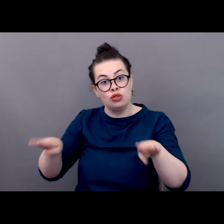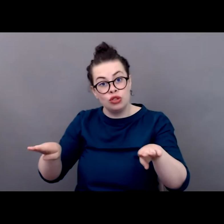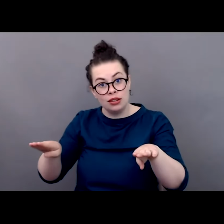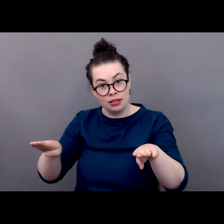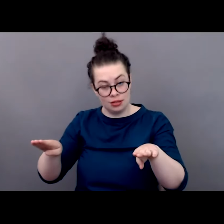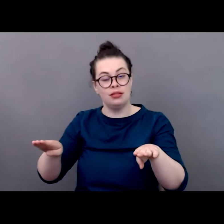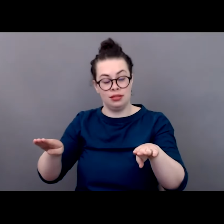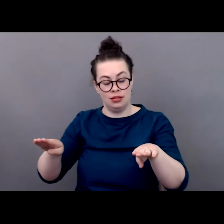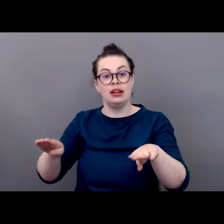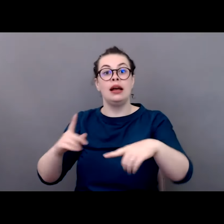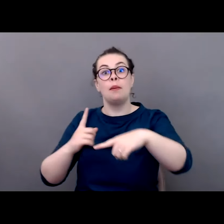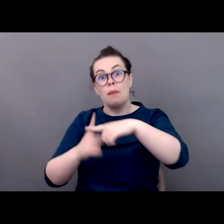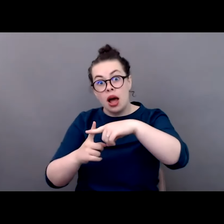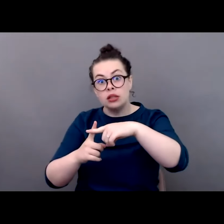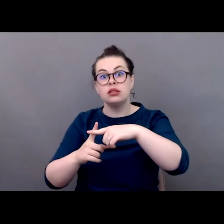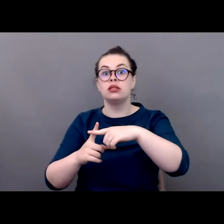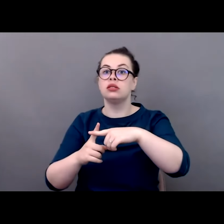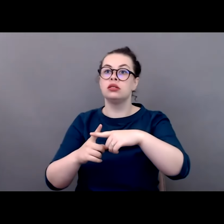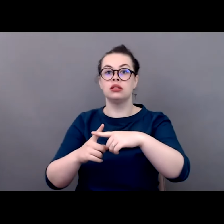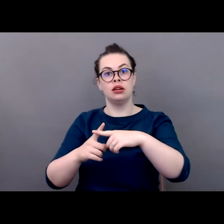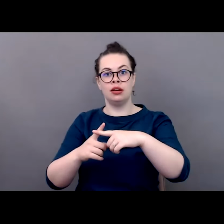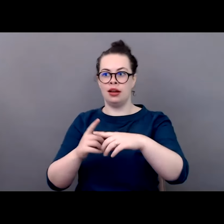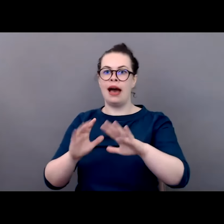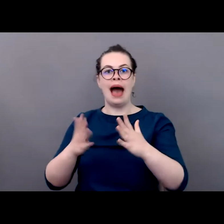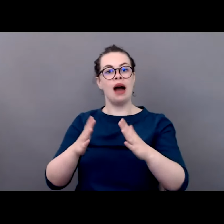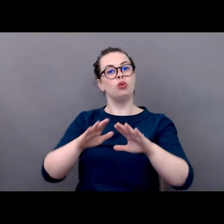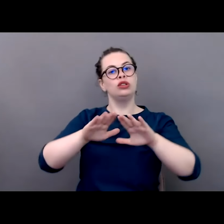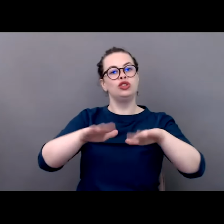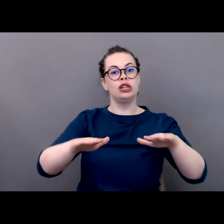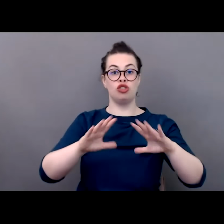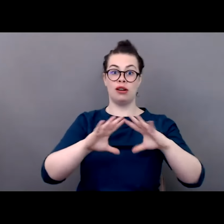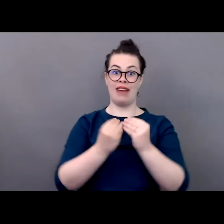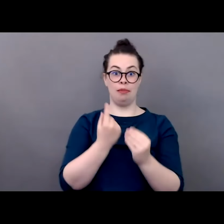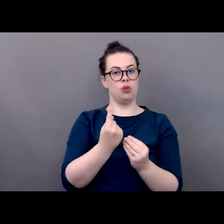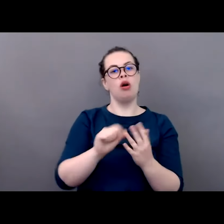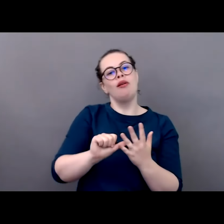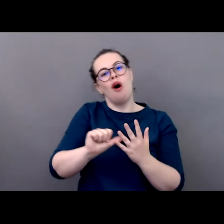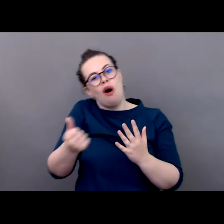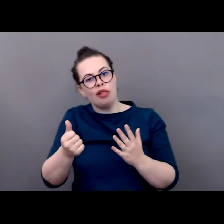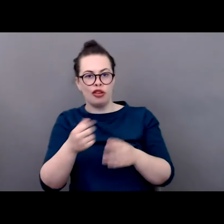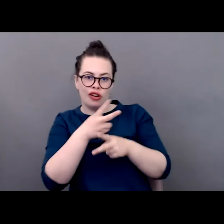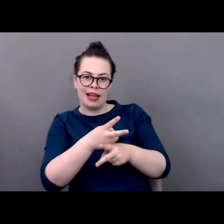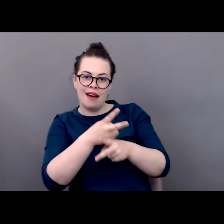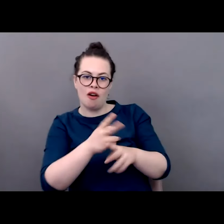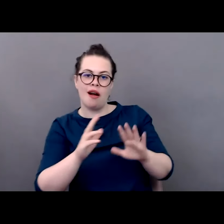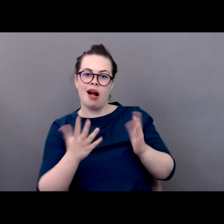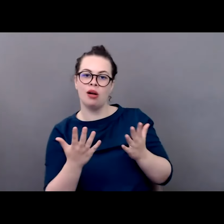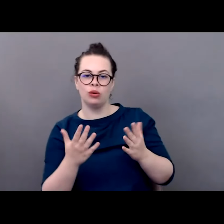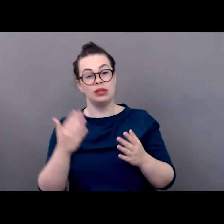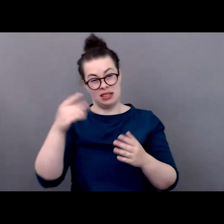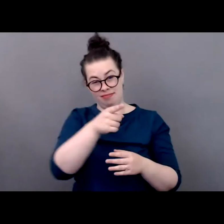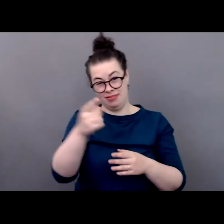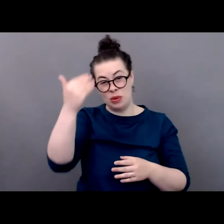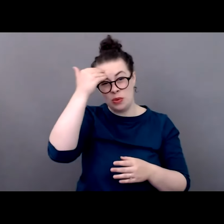including an alternative with regard to alternative care, because probably there is general discussion on